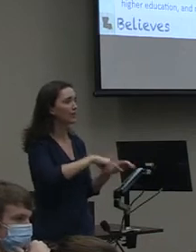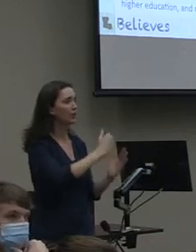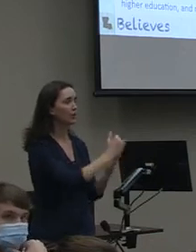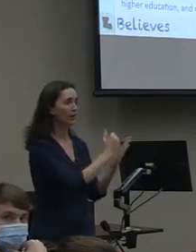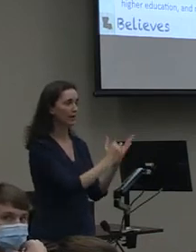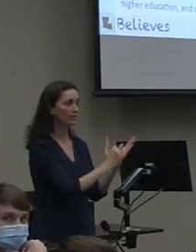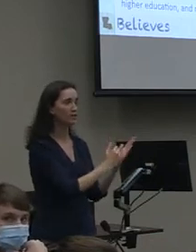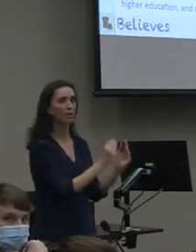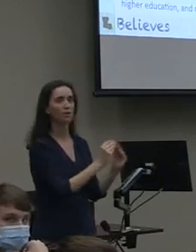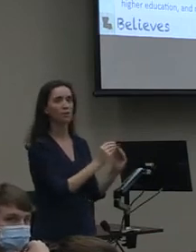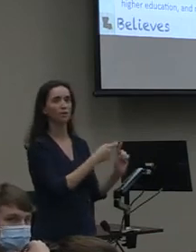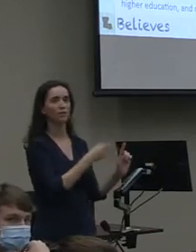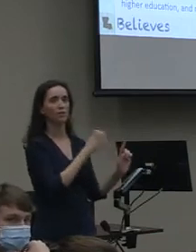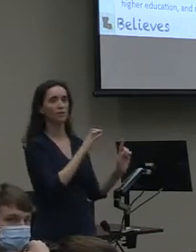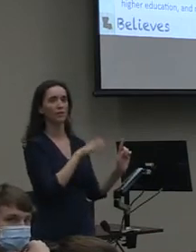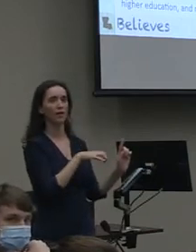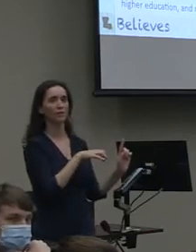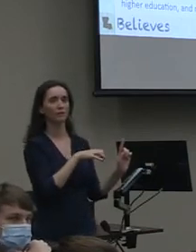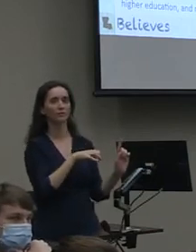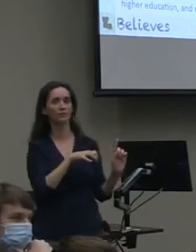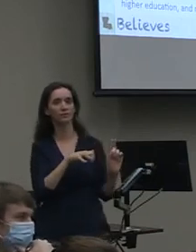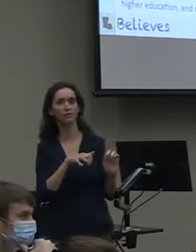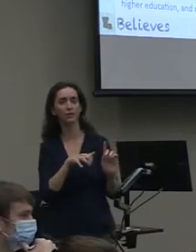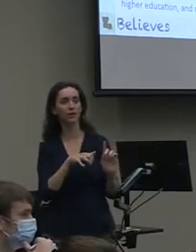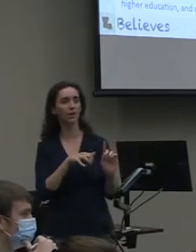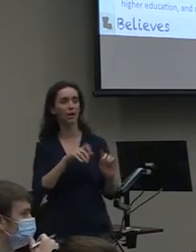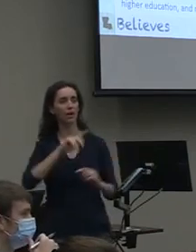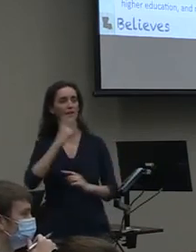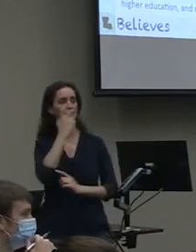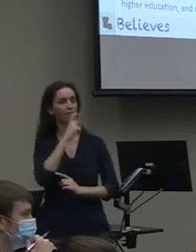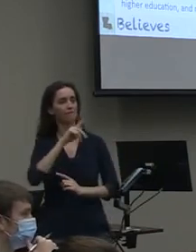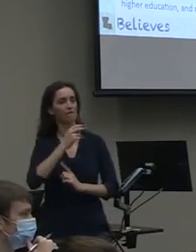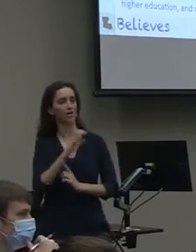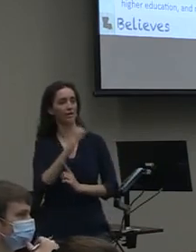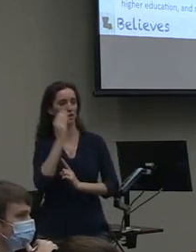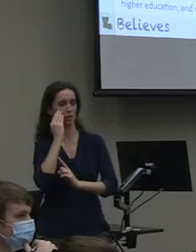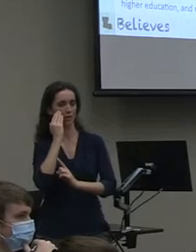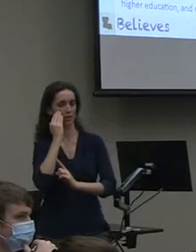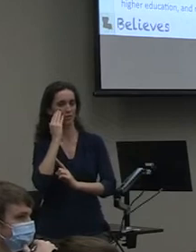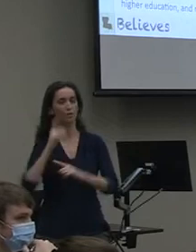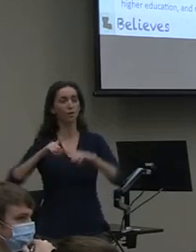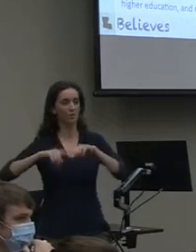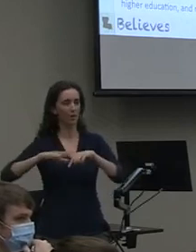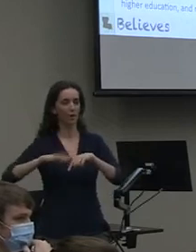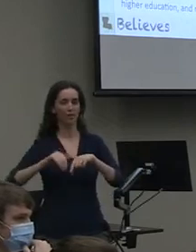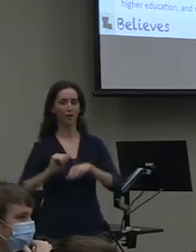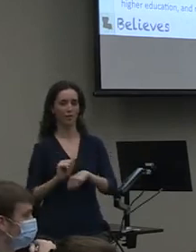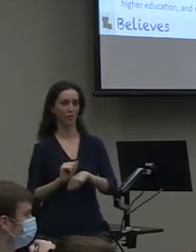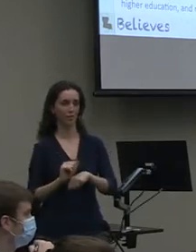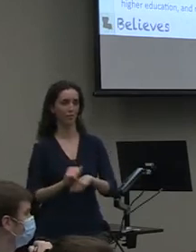coming more out of that with phonemic awareness and phonics. So it is grounded in that work.